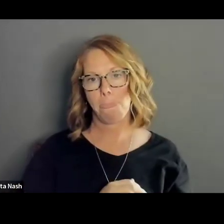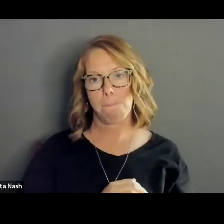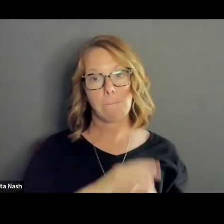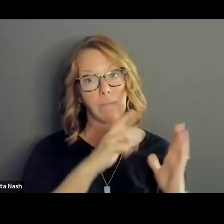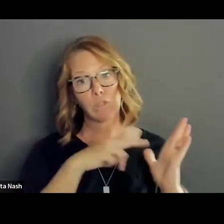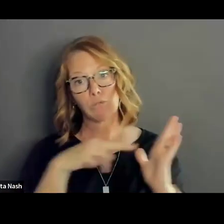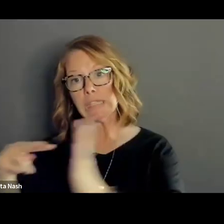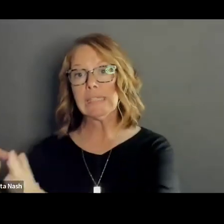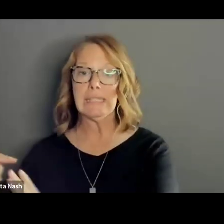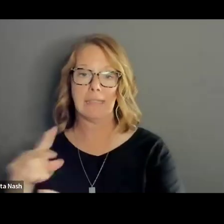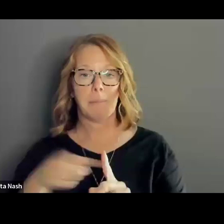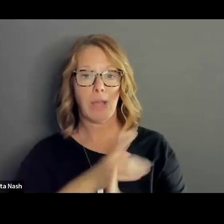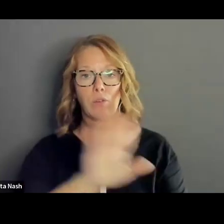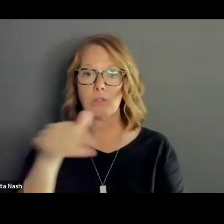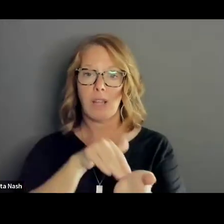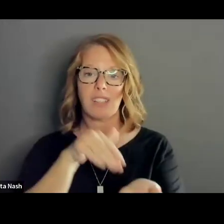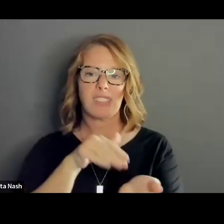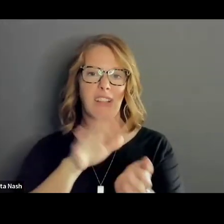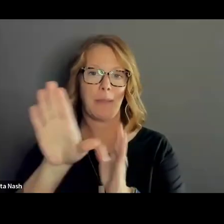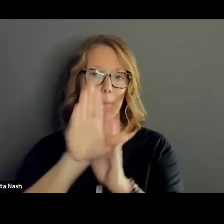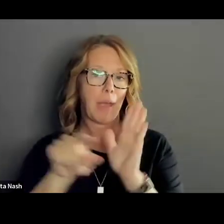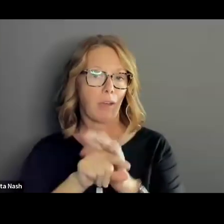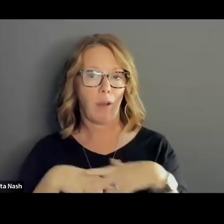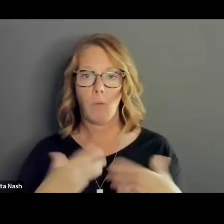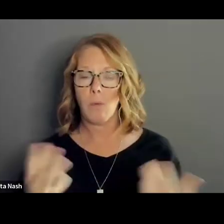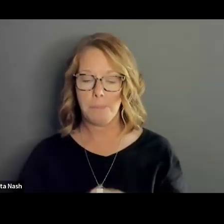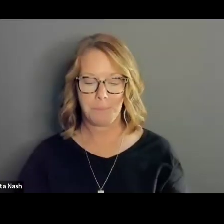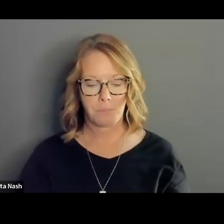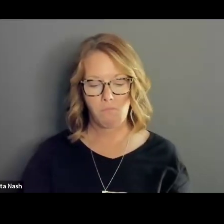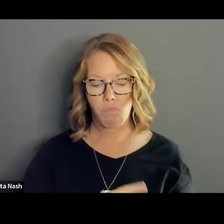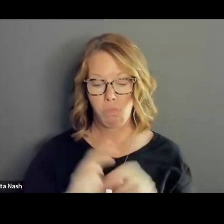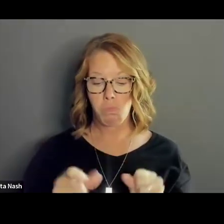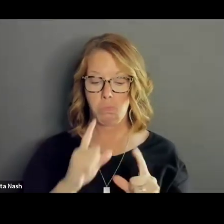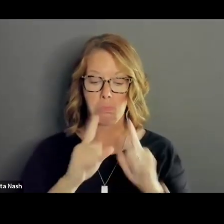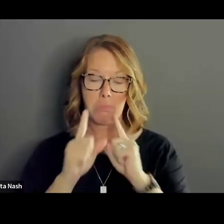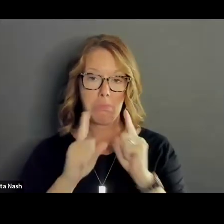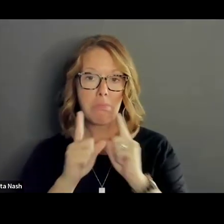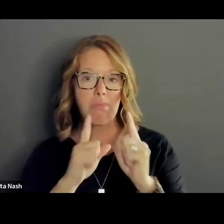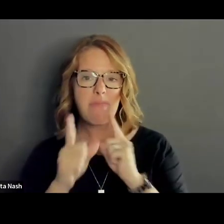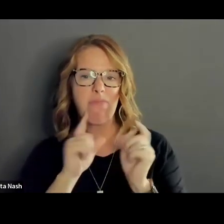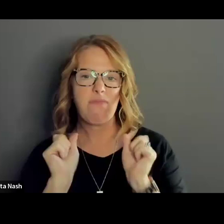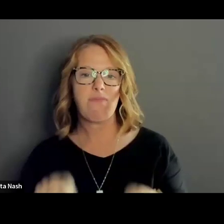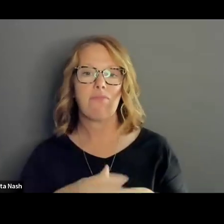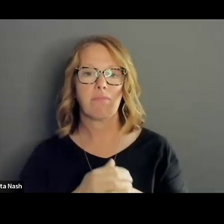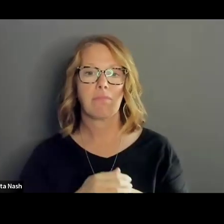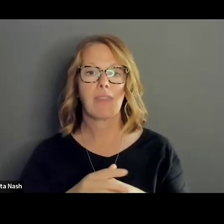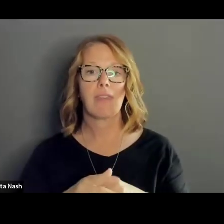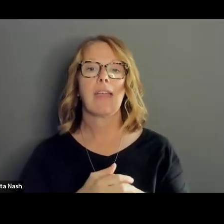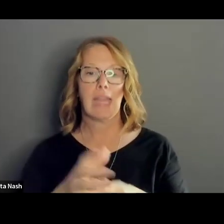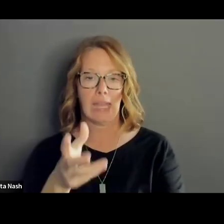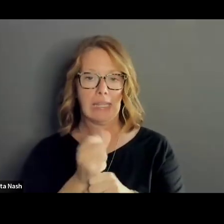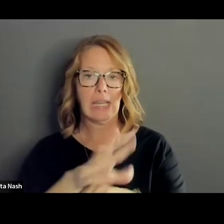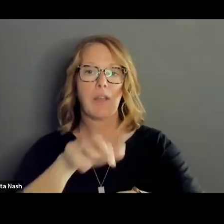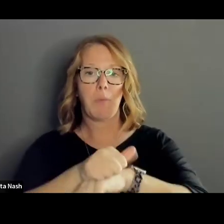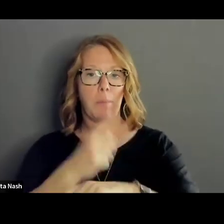about them online, find out what their background is. You can interview your doctors and get an appointment for